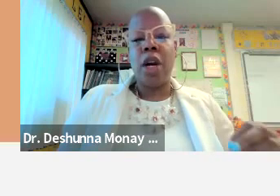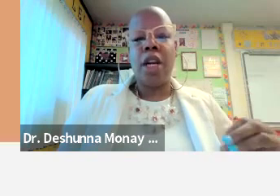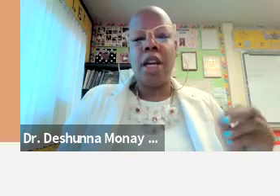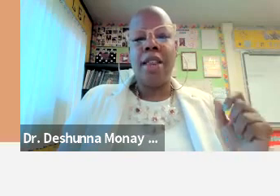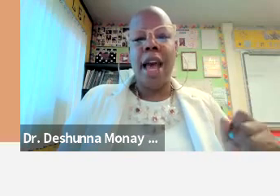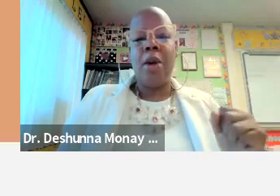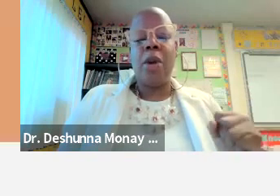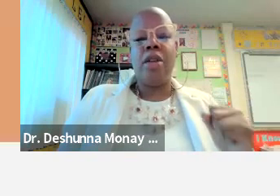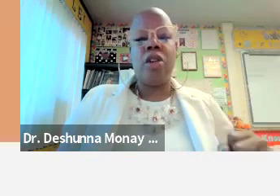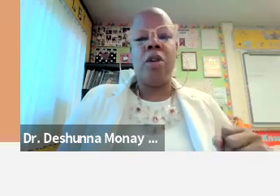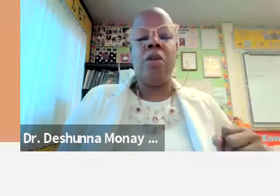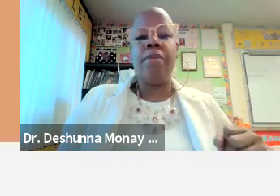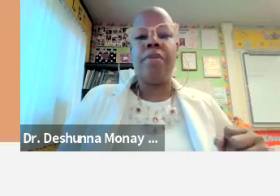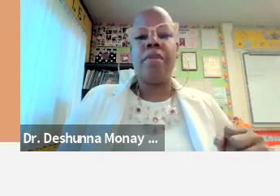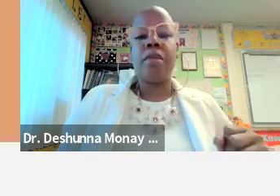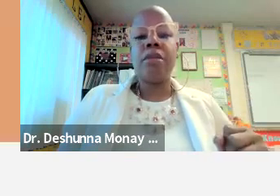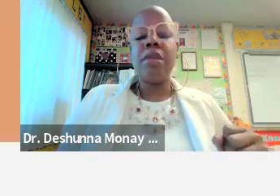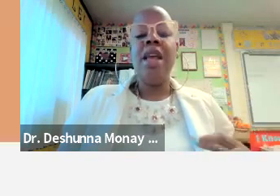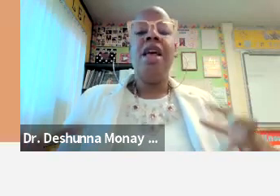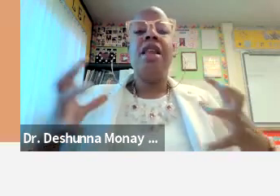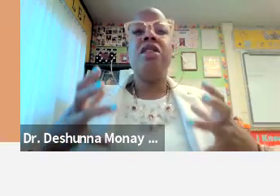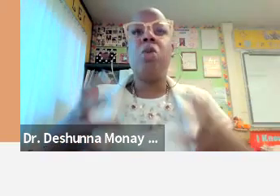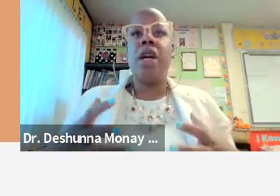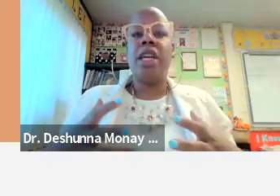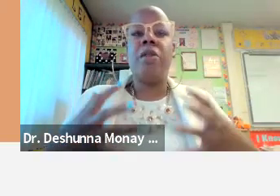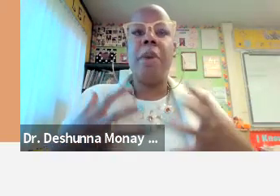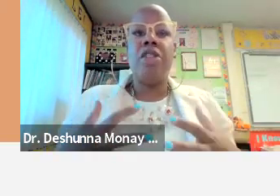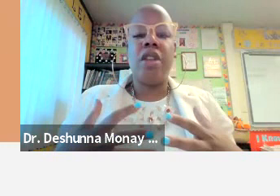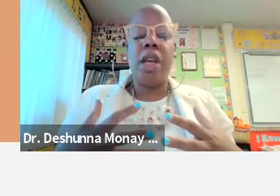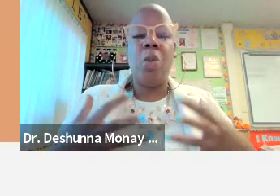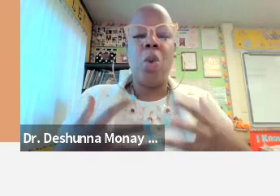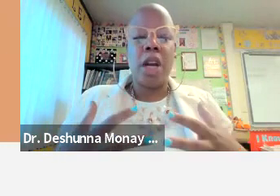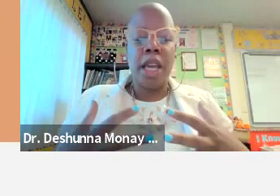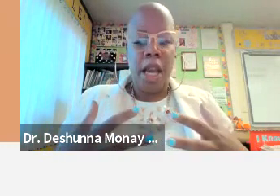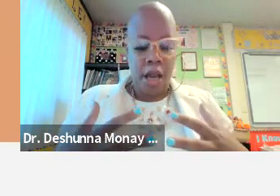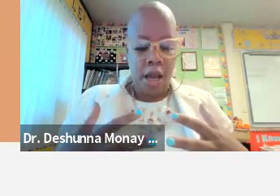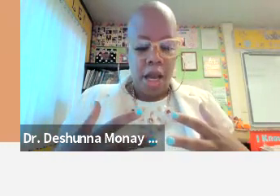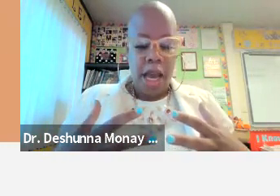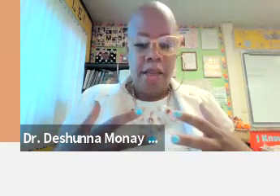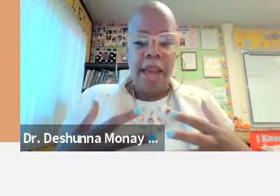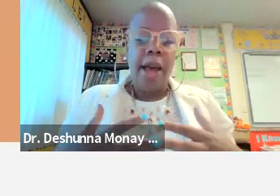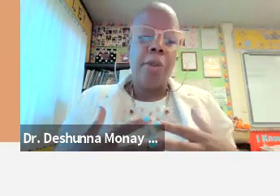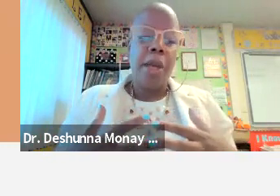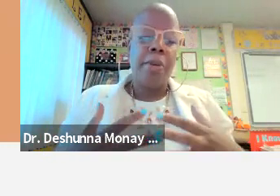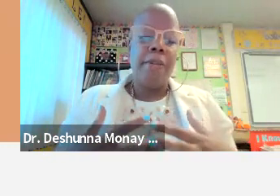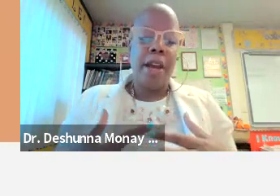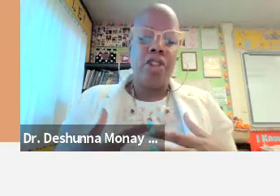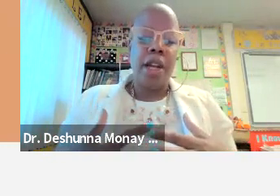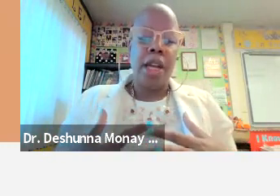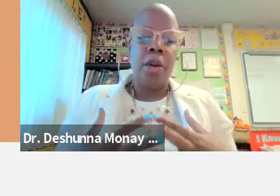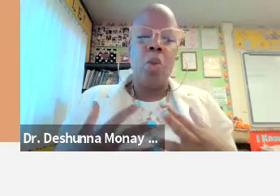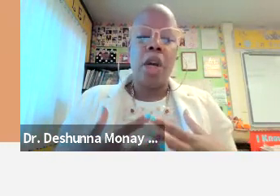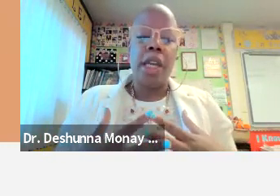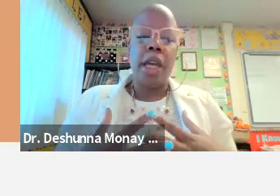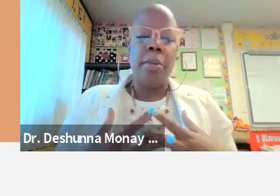the work that we do, this work, especially working in the helping